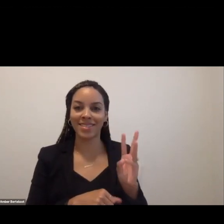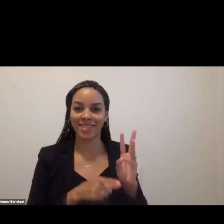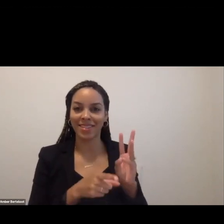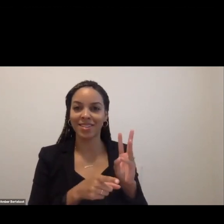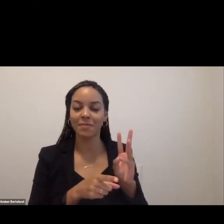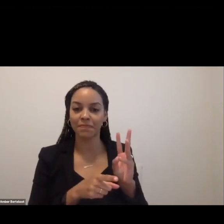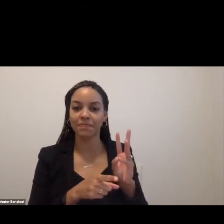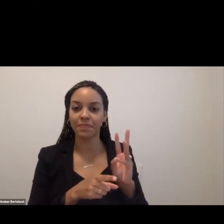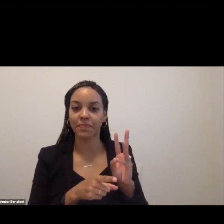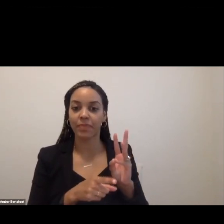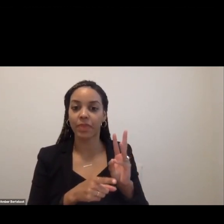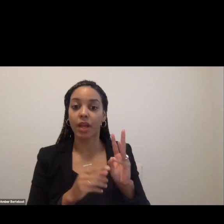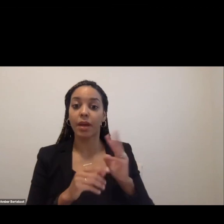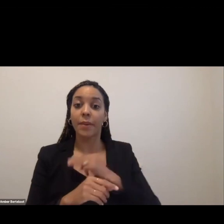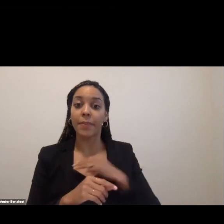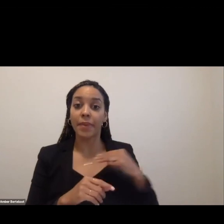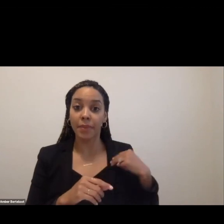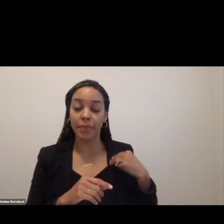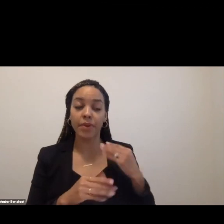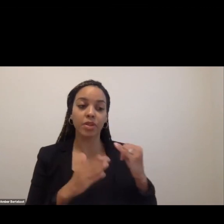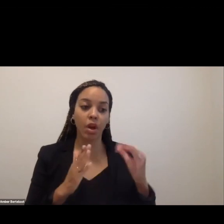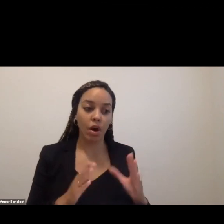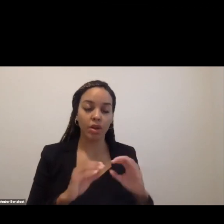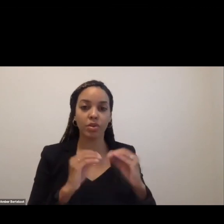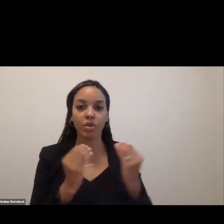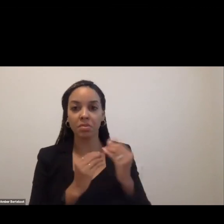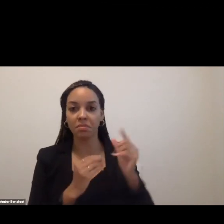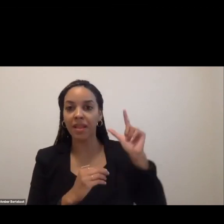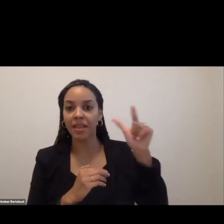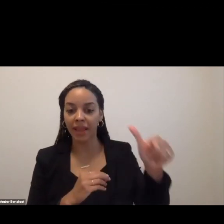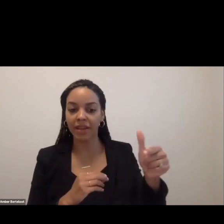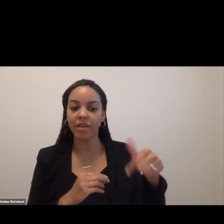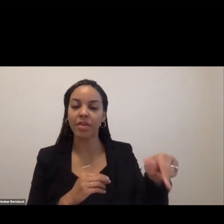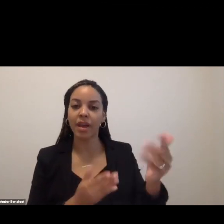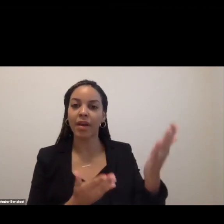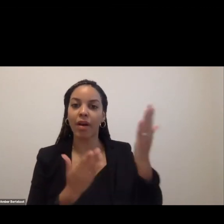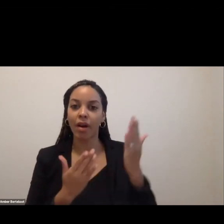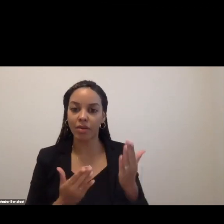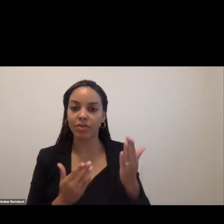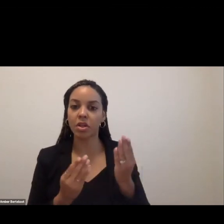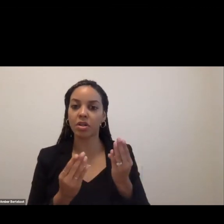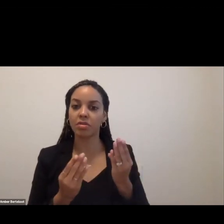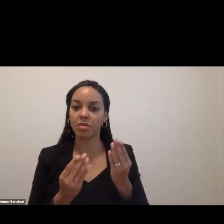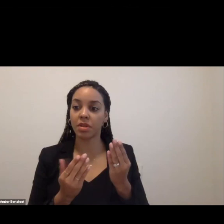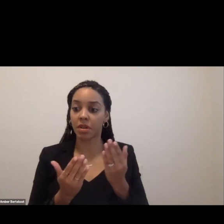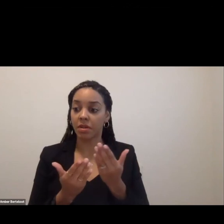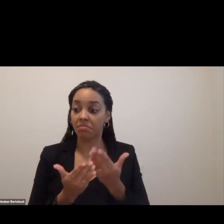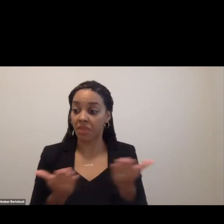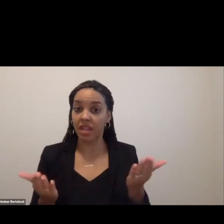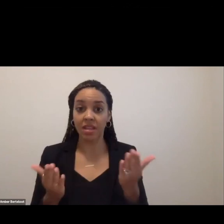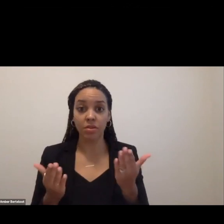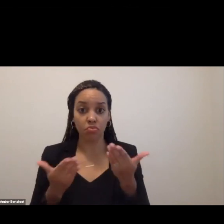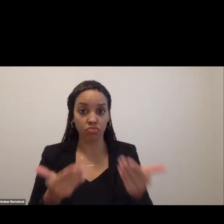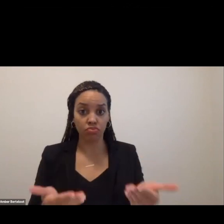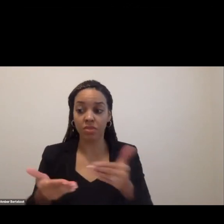Res Artis member organizations later on offered me the material for my study on